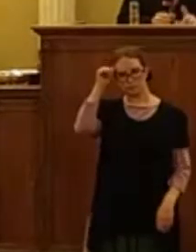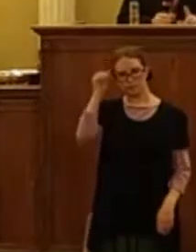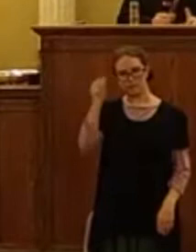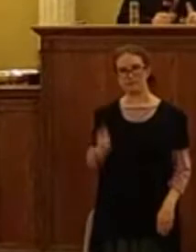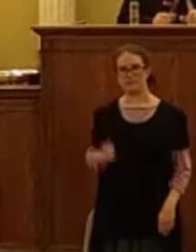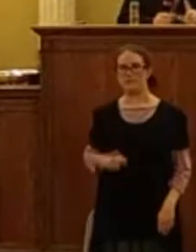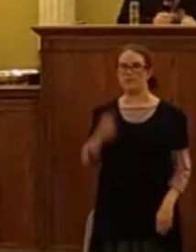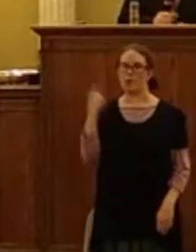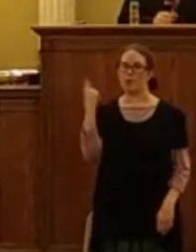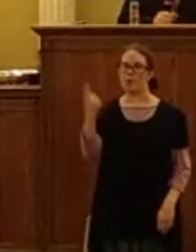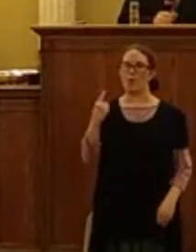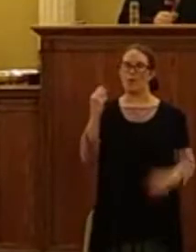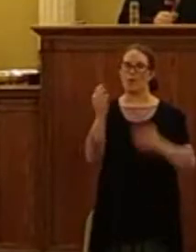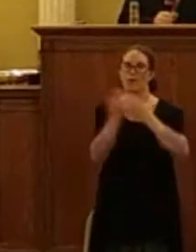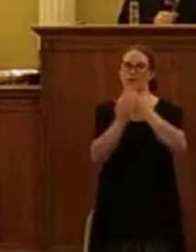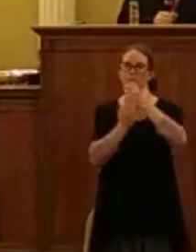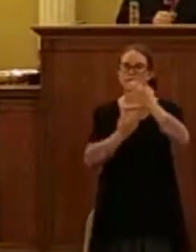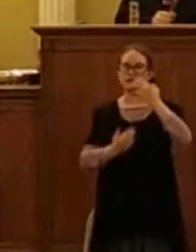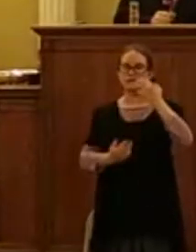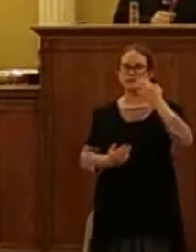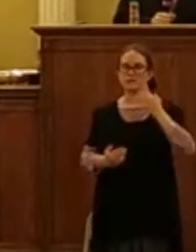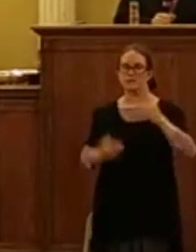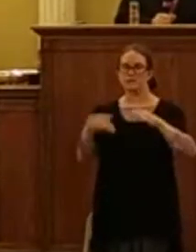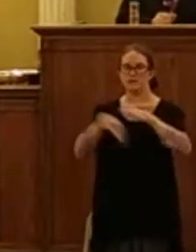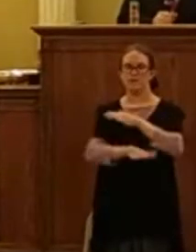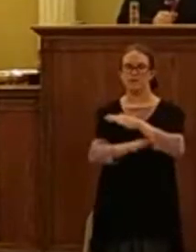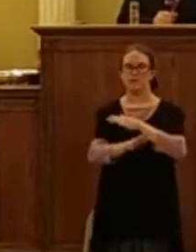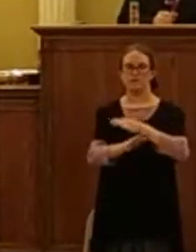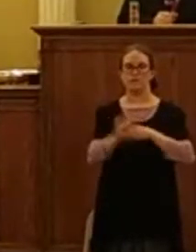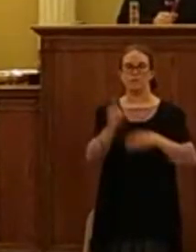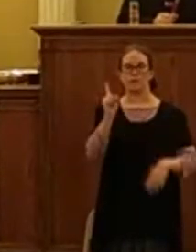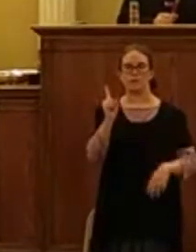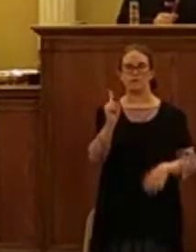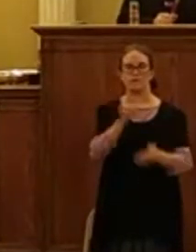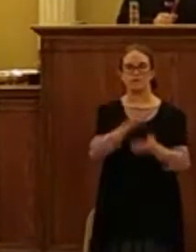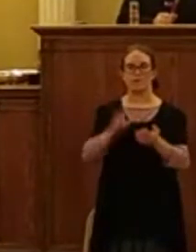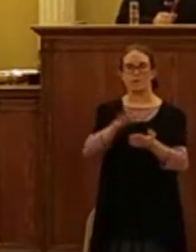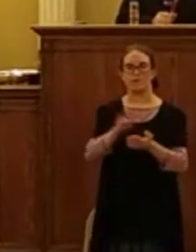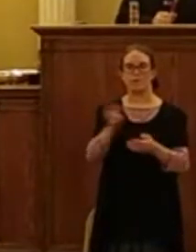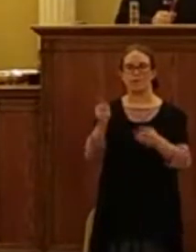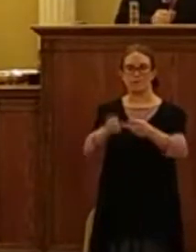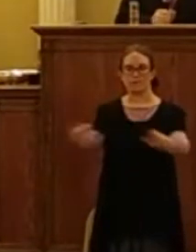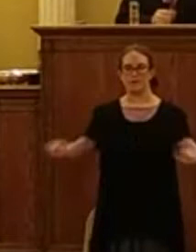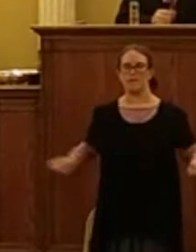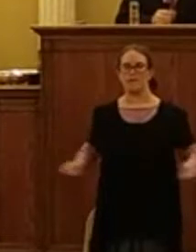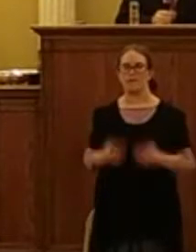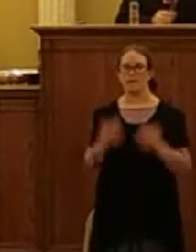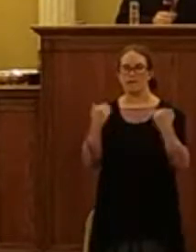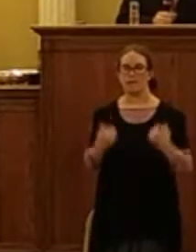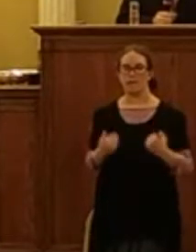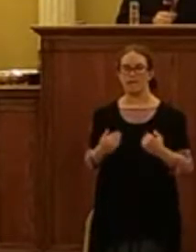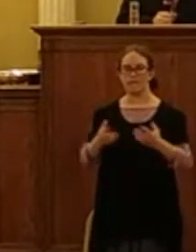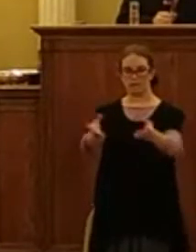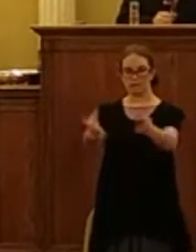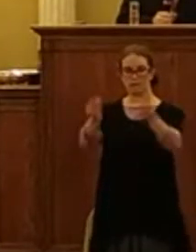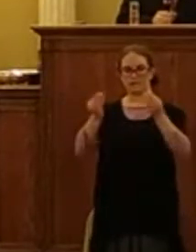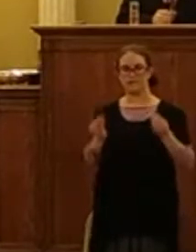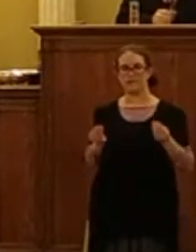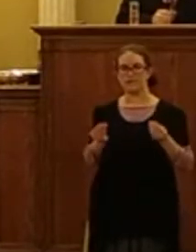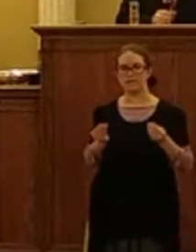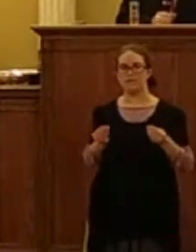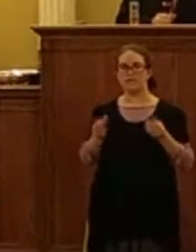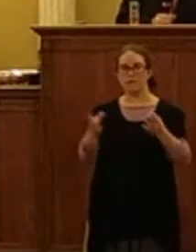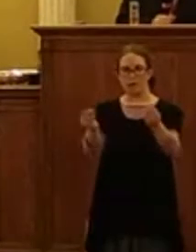his own blood. He entered in once into the holy place, having obtained, everybody